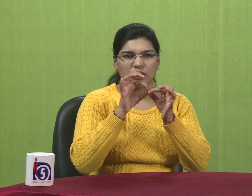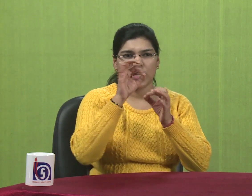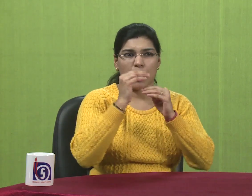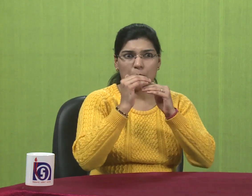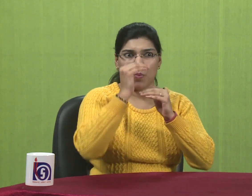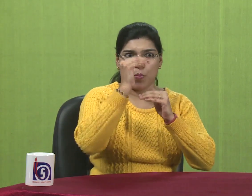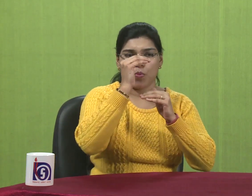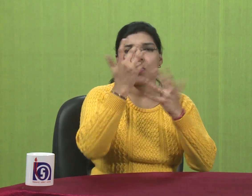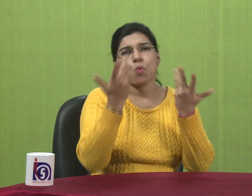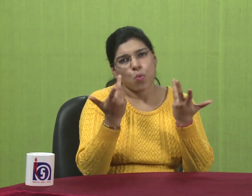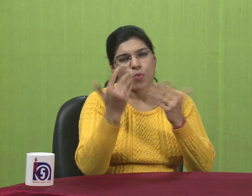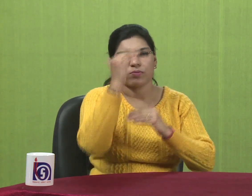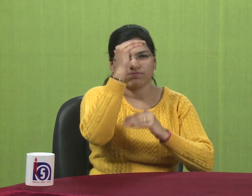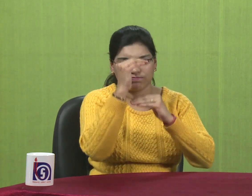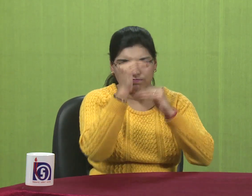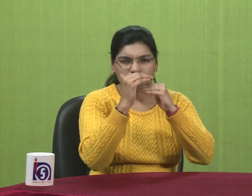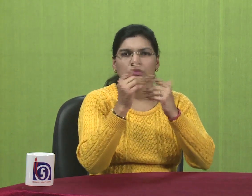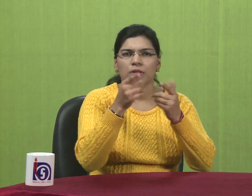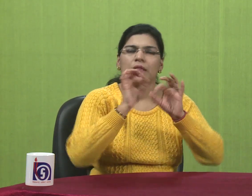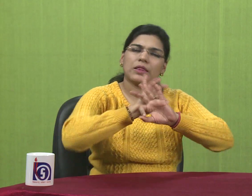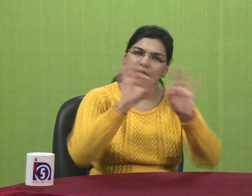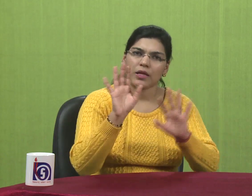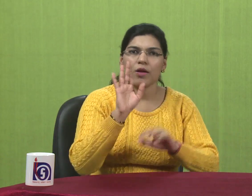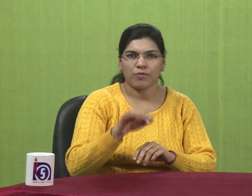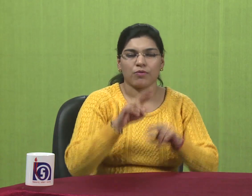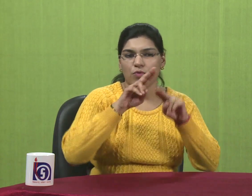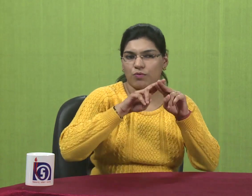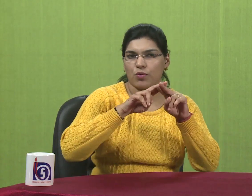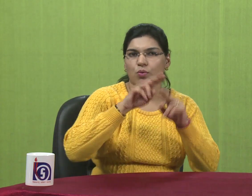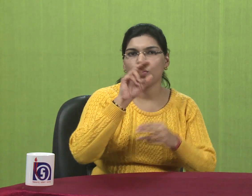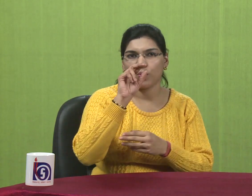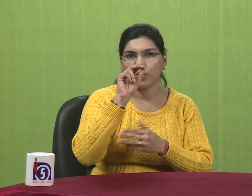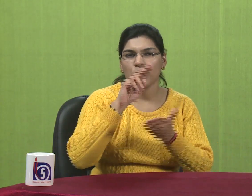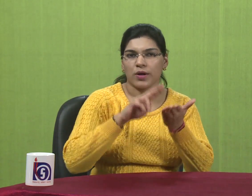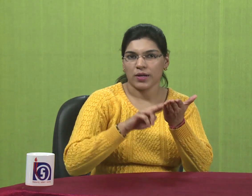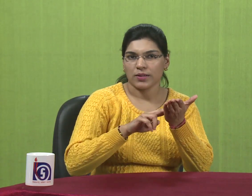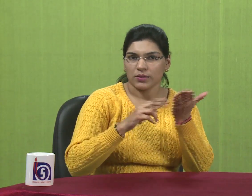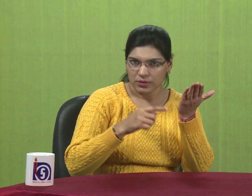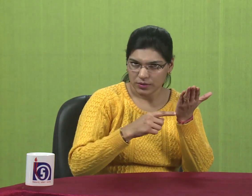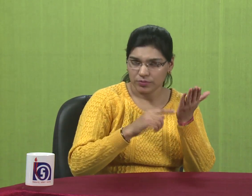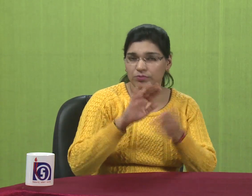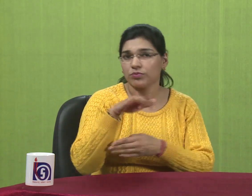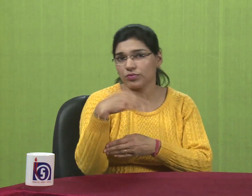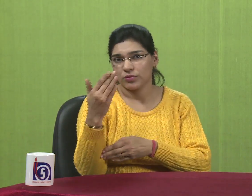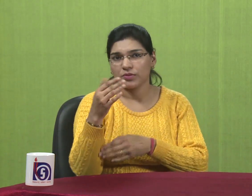You want to increase the size of the words or you want to decrease them, you can do it by